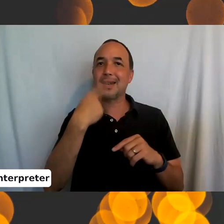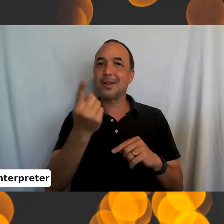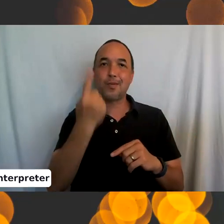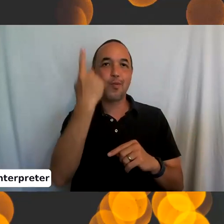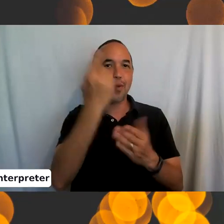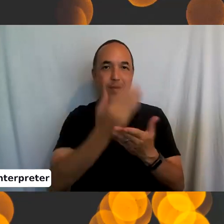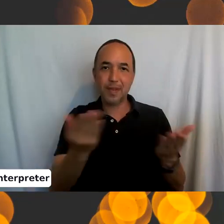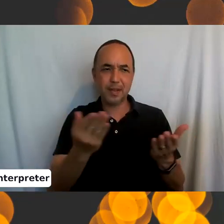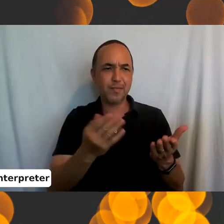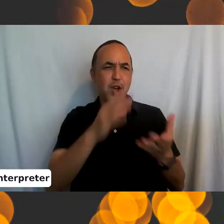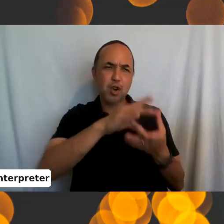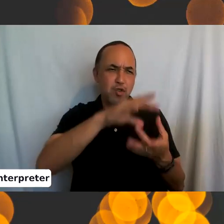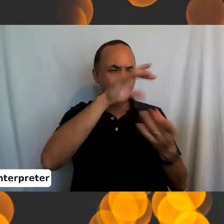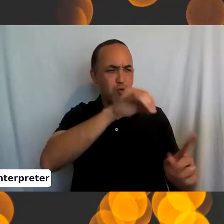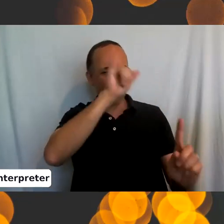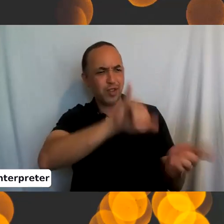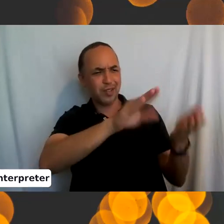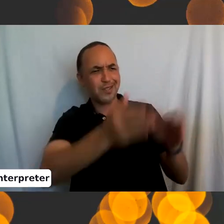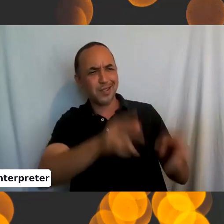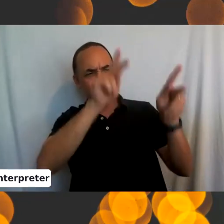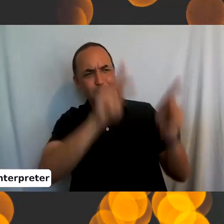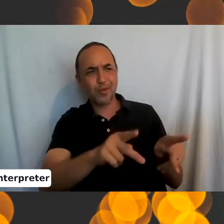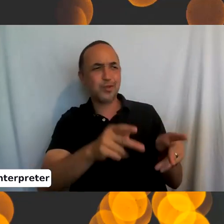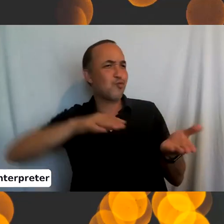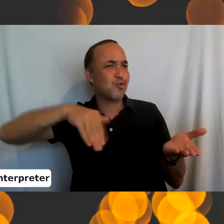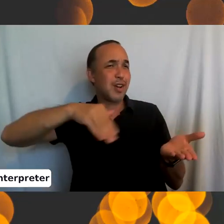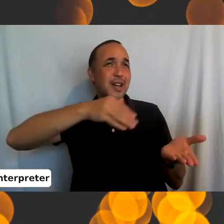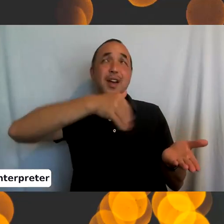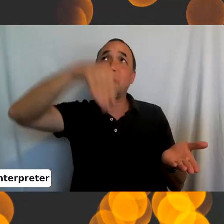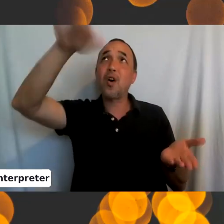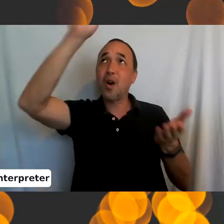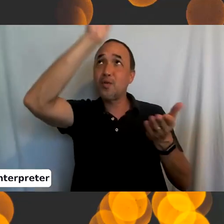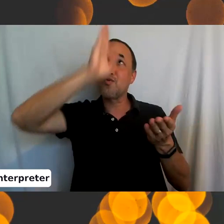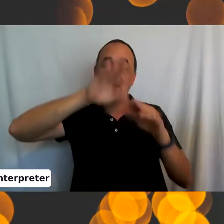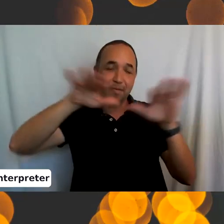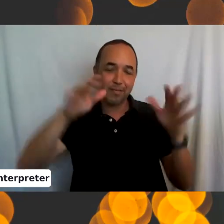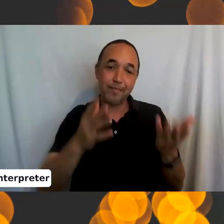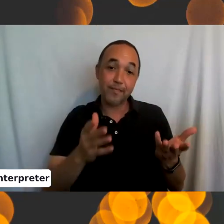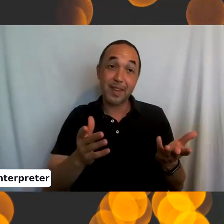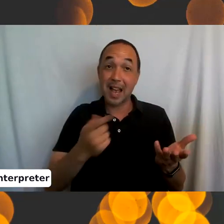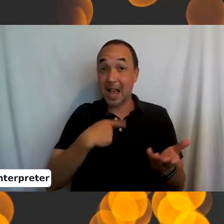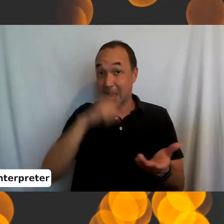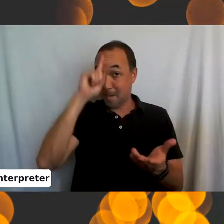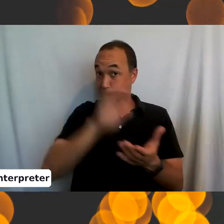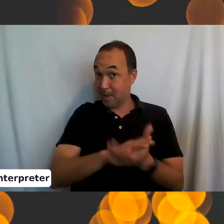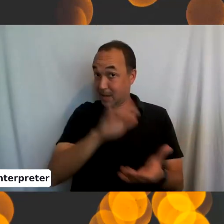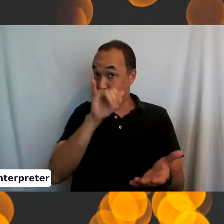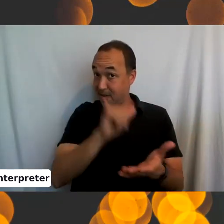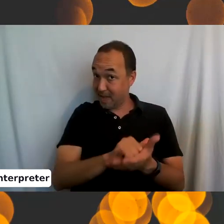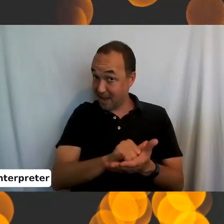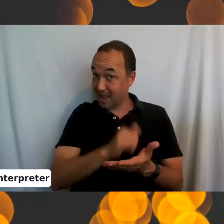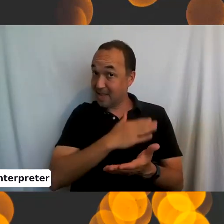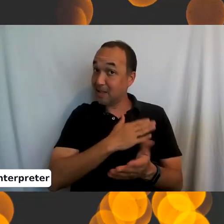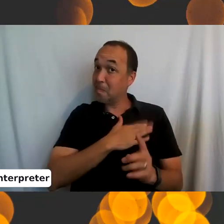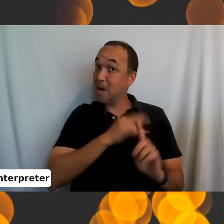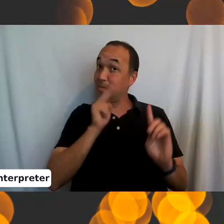is a spirit of a dead person who hasn't passed on. I do sort of believe that, and I tend to veer in that direction,